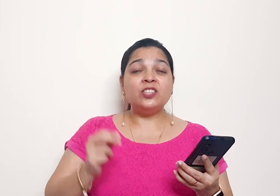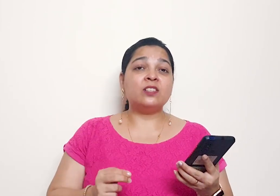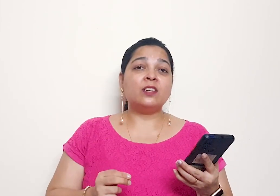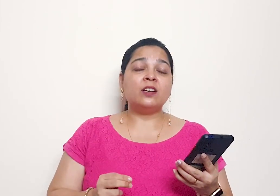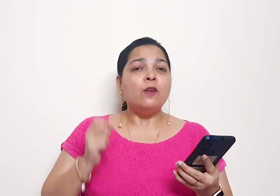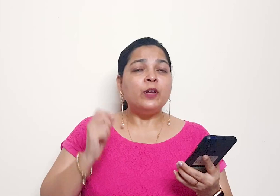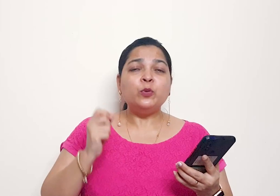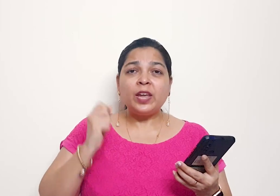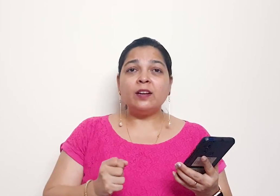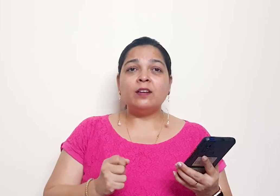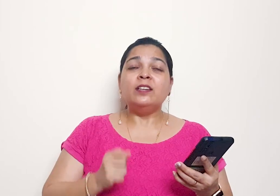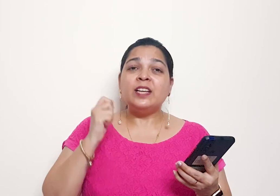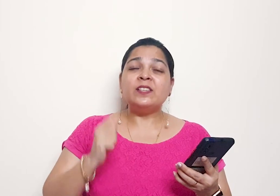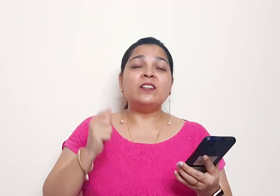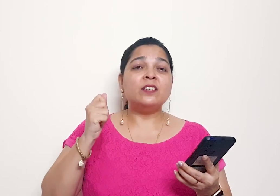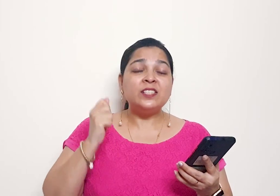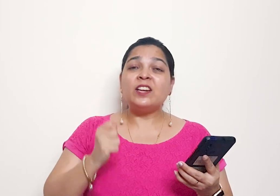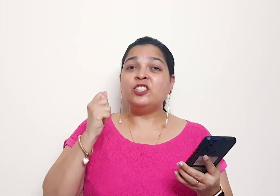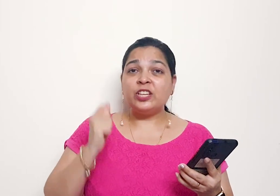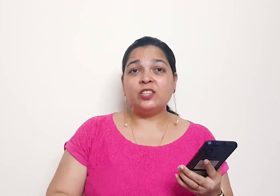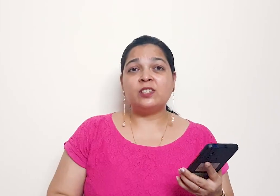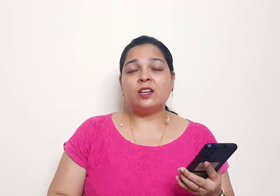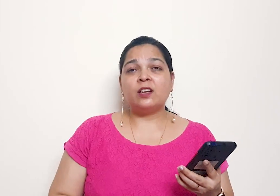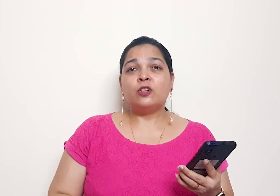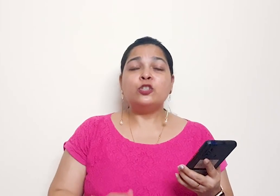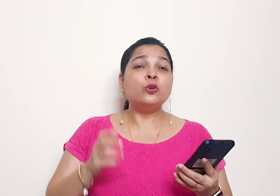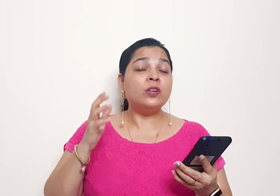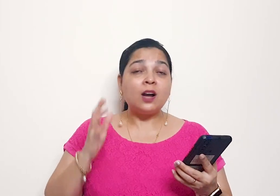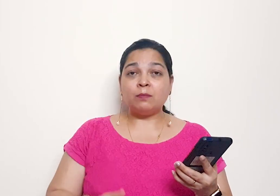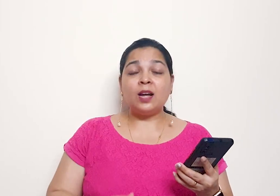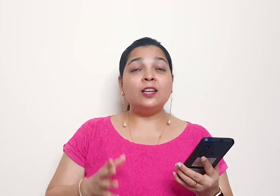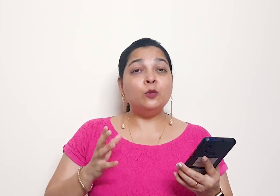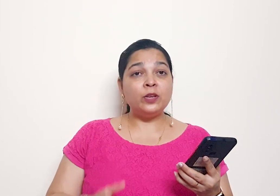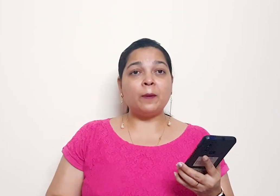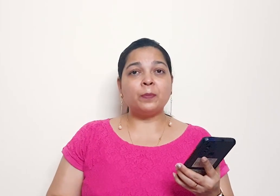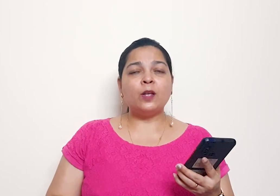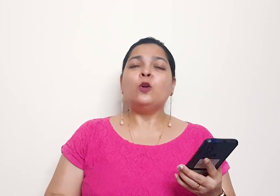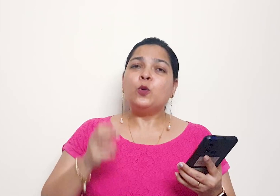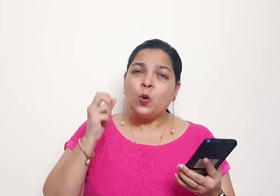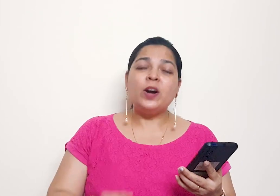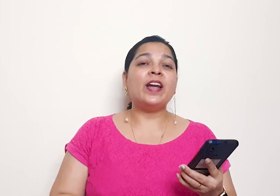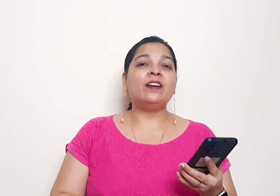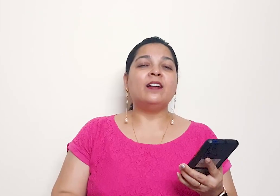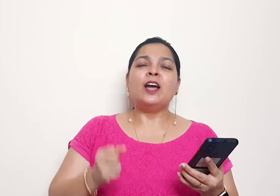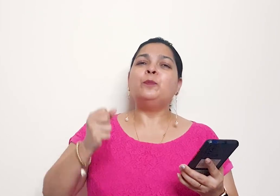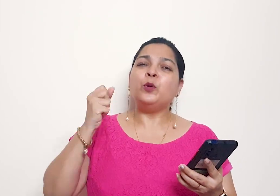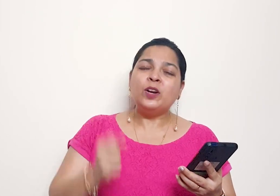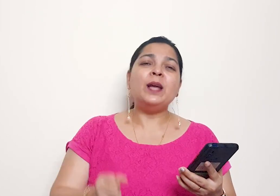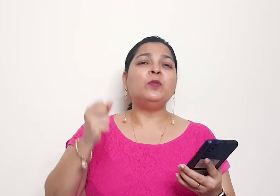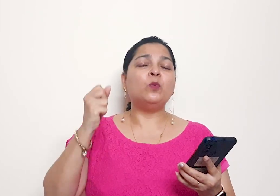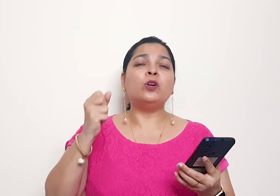desired changes, where you think necessary changes should come. Hallelujah. Go ahead